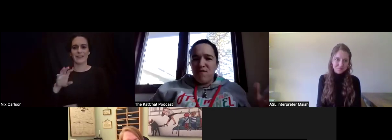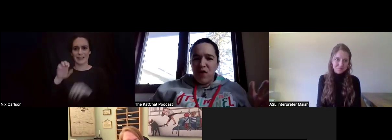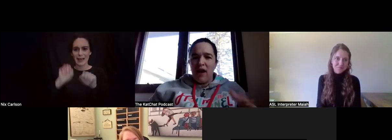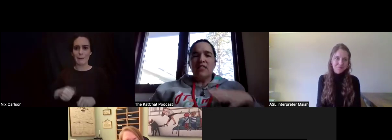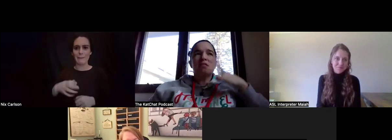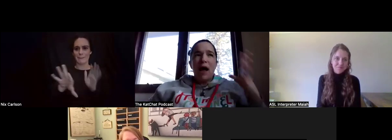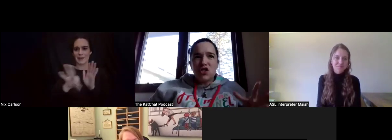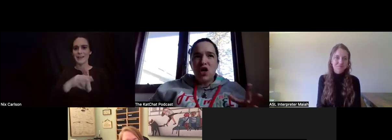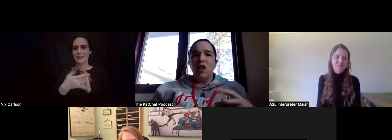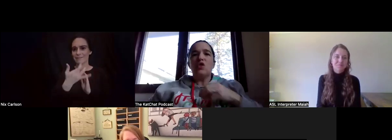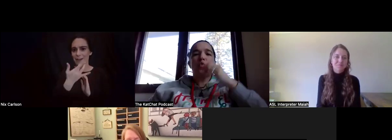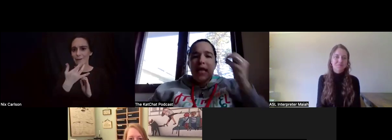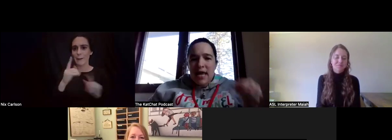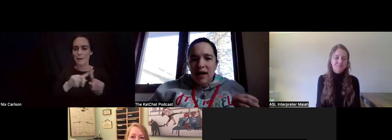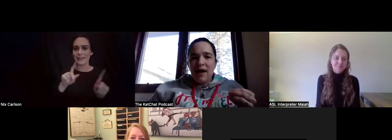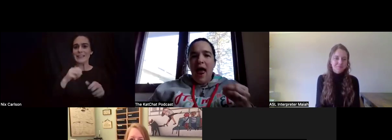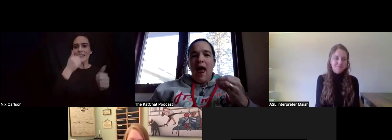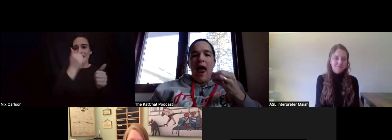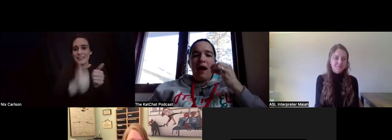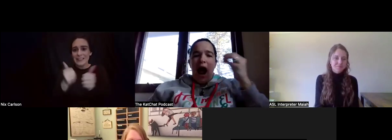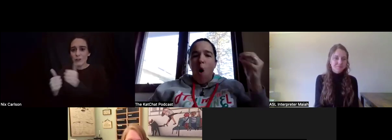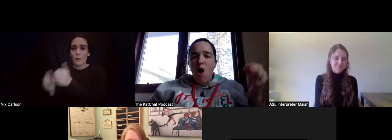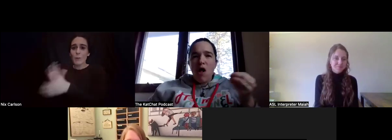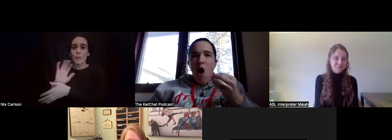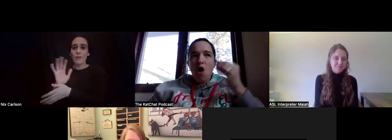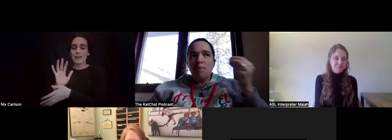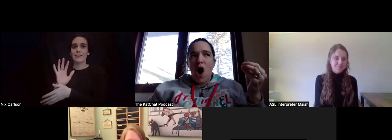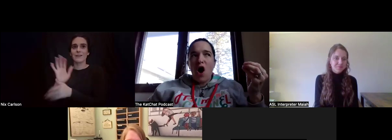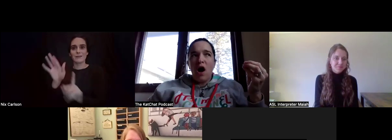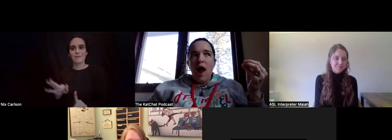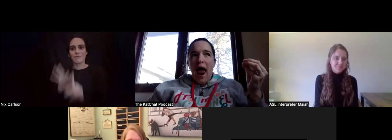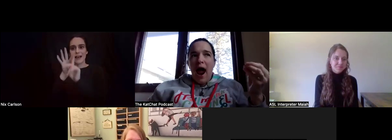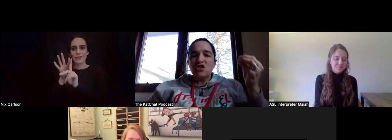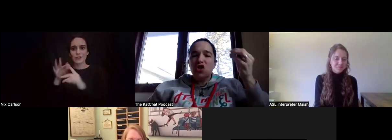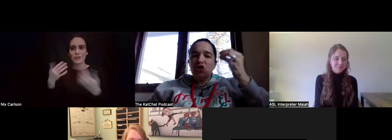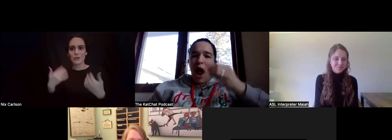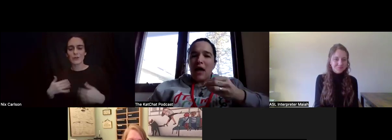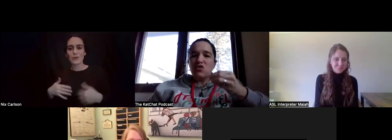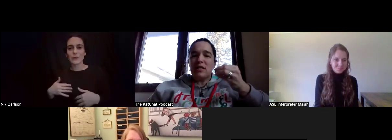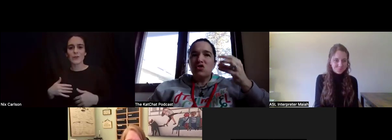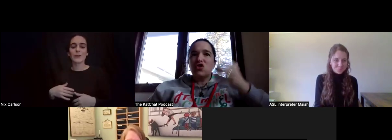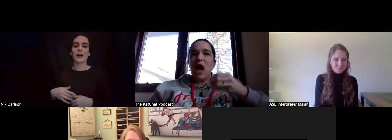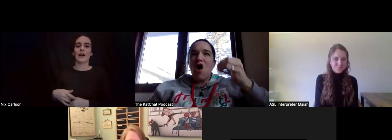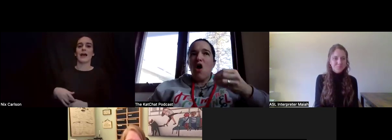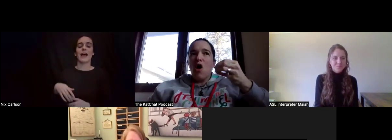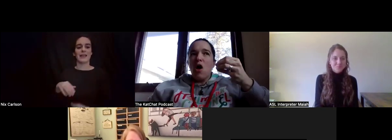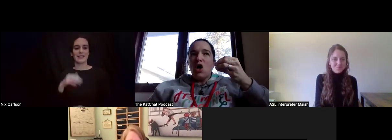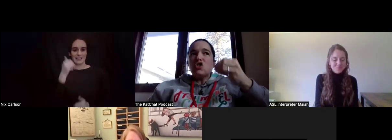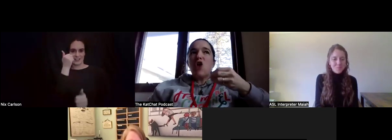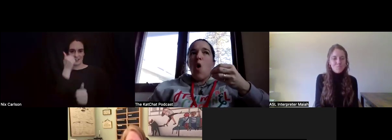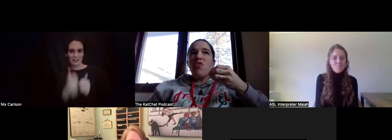is different, special, unique, Yeah, and how all Hallmark actors, the actors